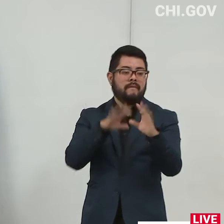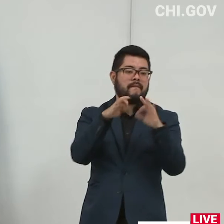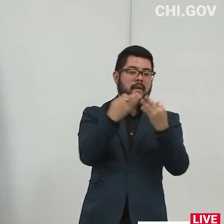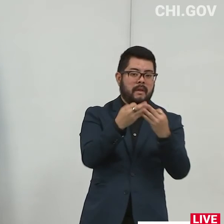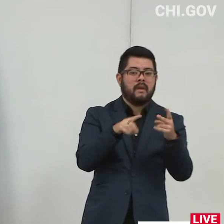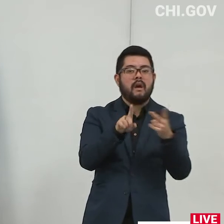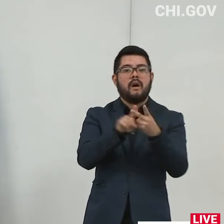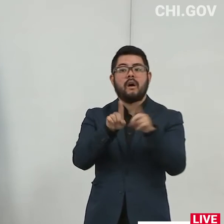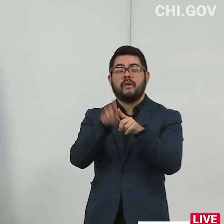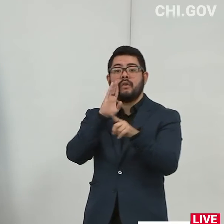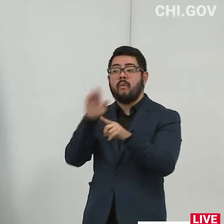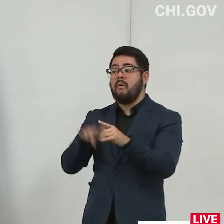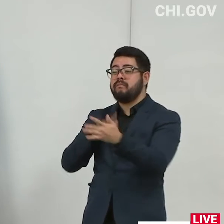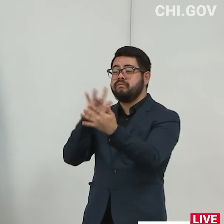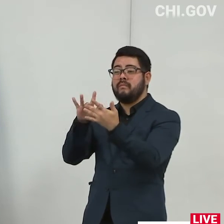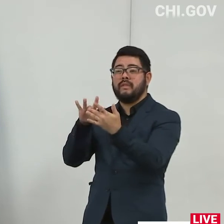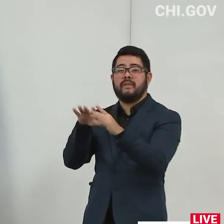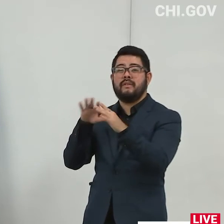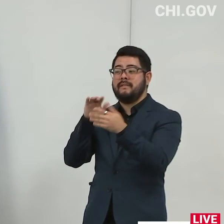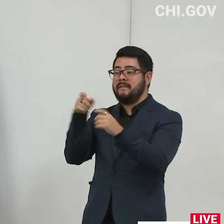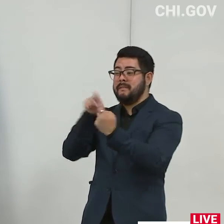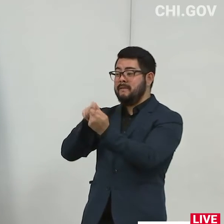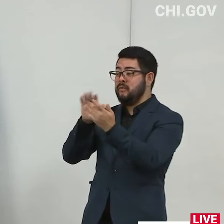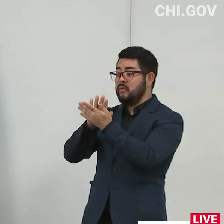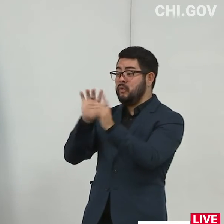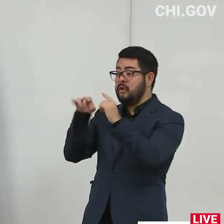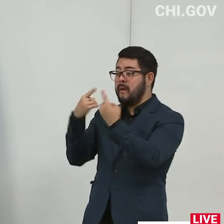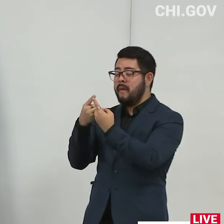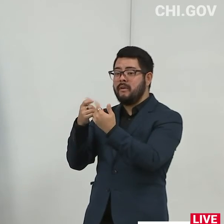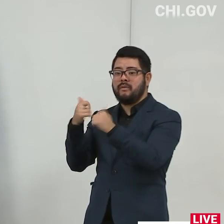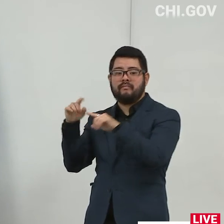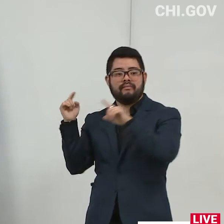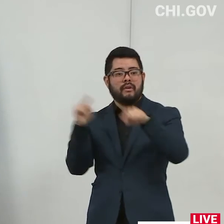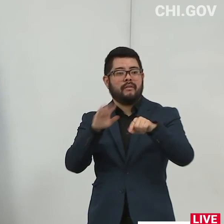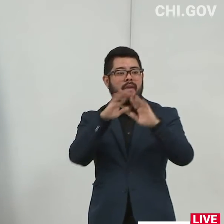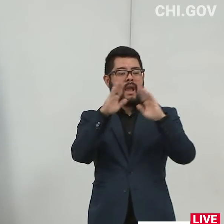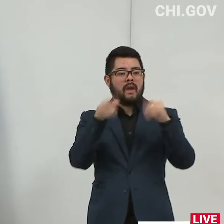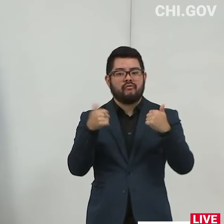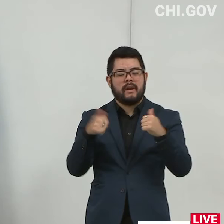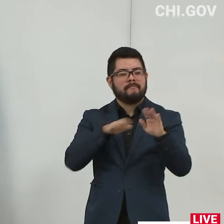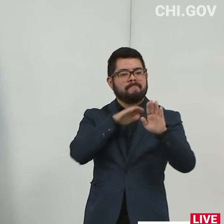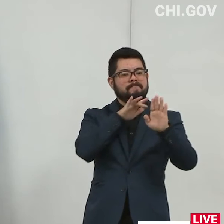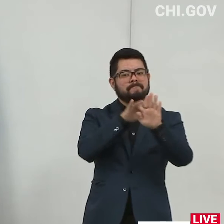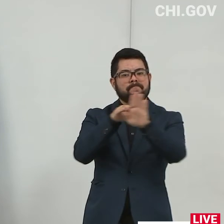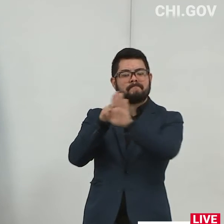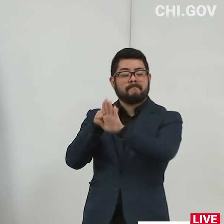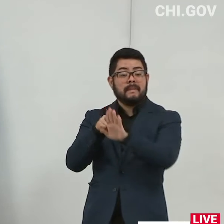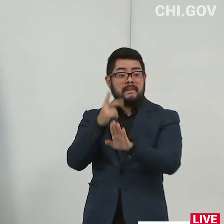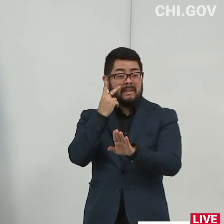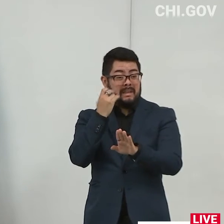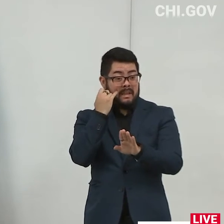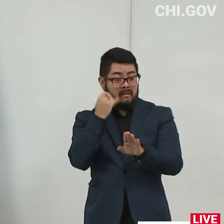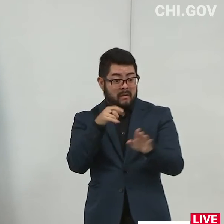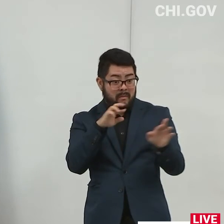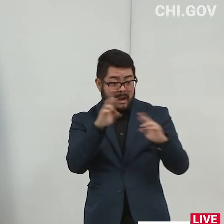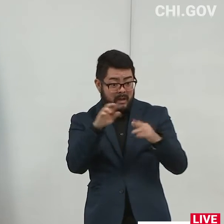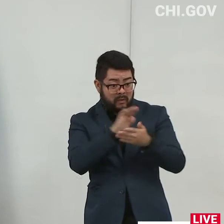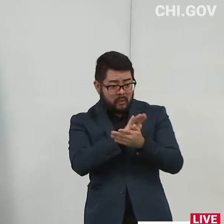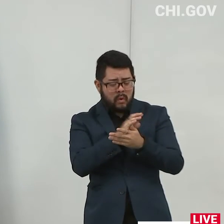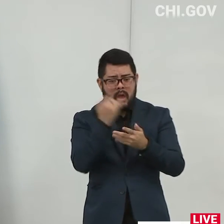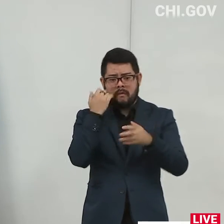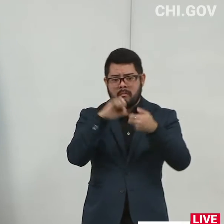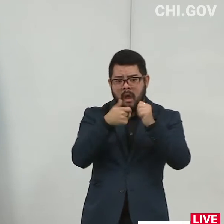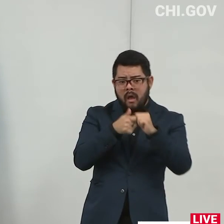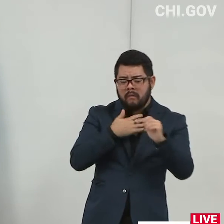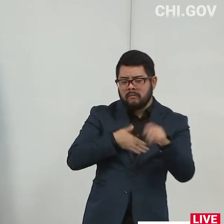able to go out and knock on doors and try to engage families and students and make sure that they're connected to school. So you'll hear more about that.